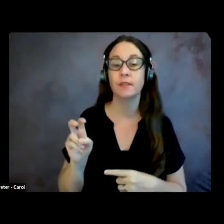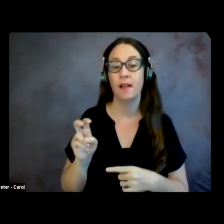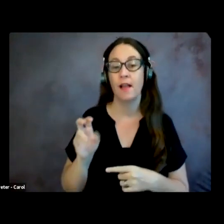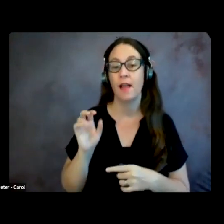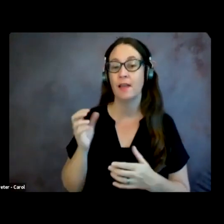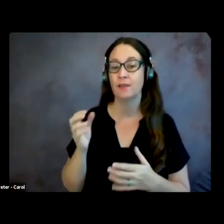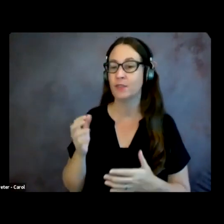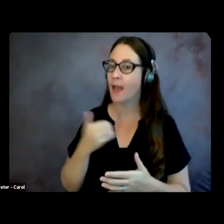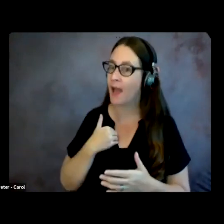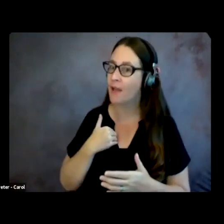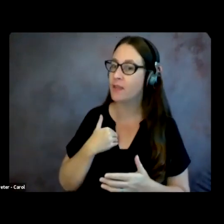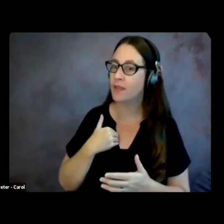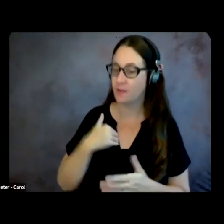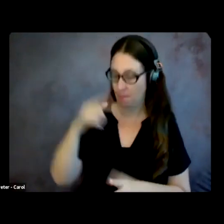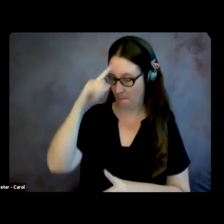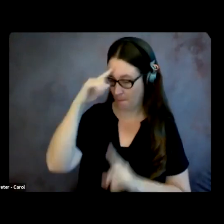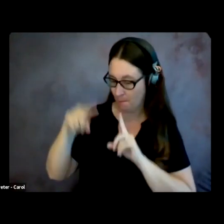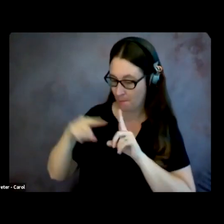positive mindset has been.